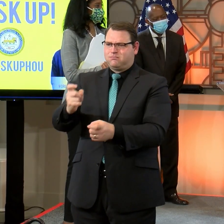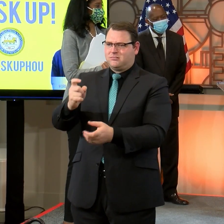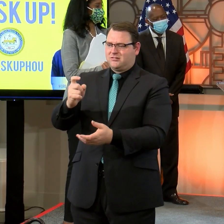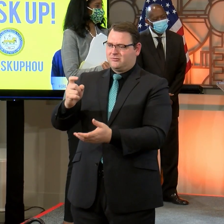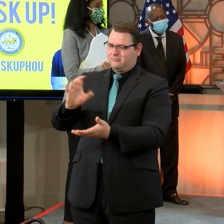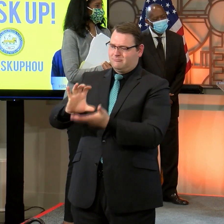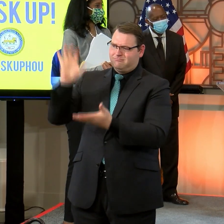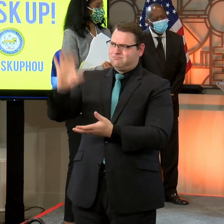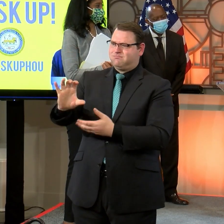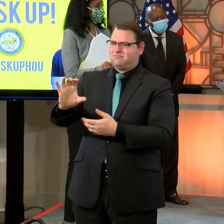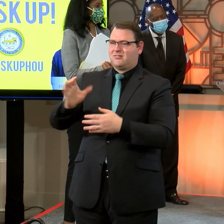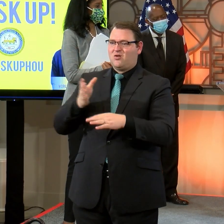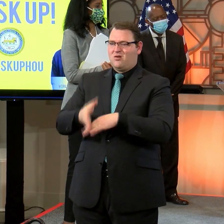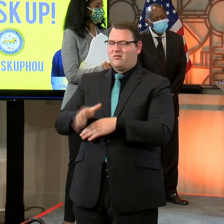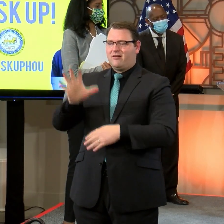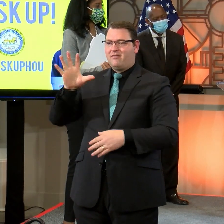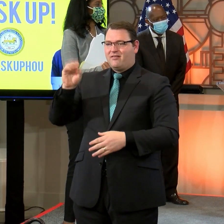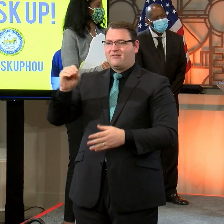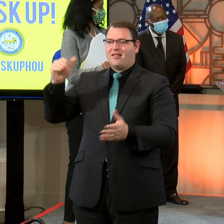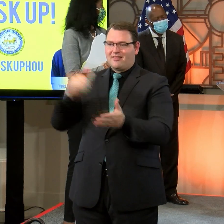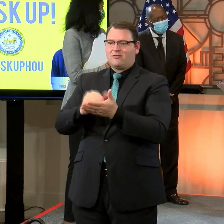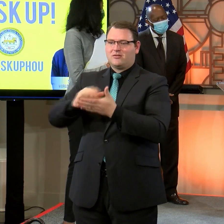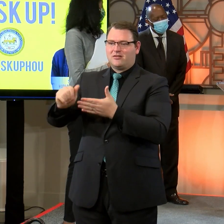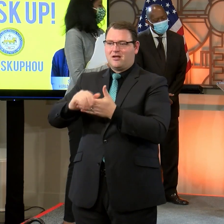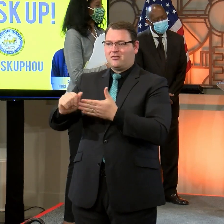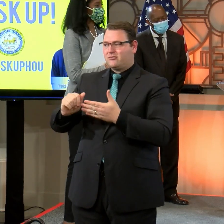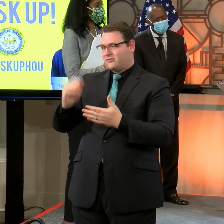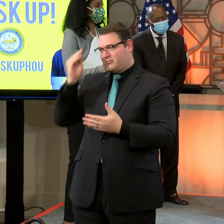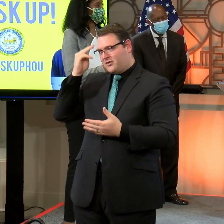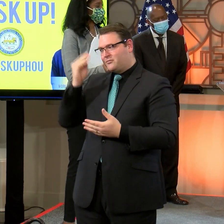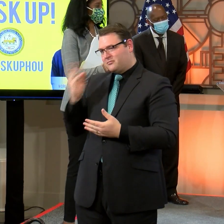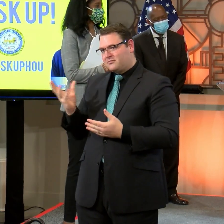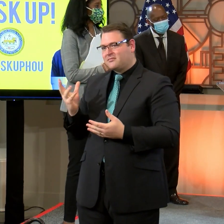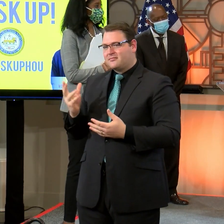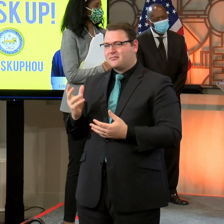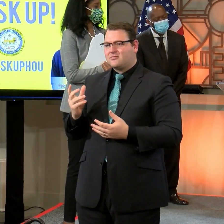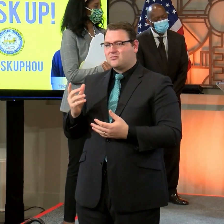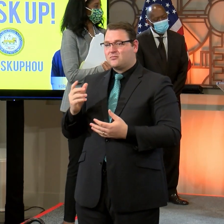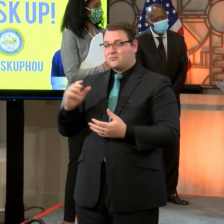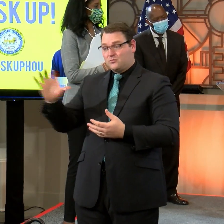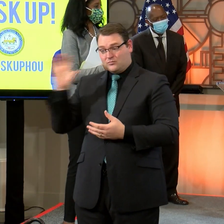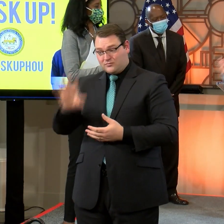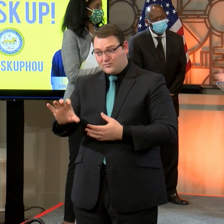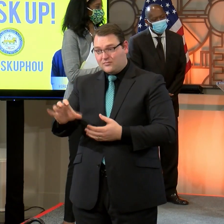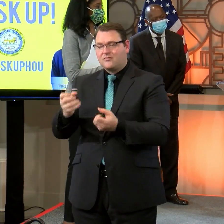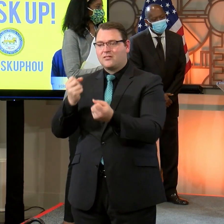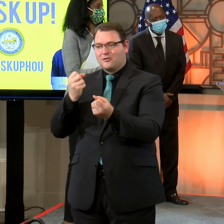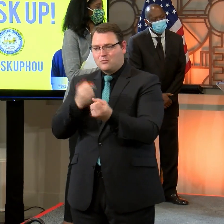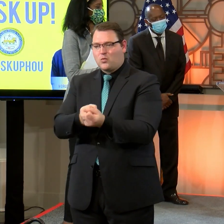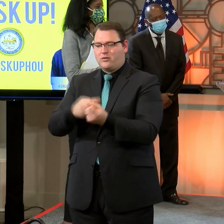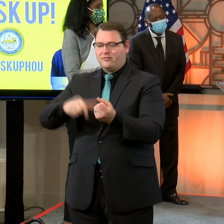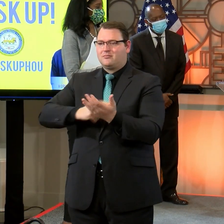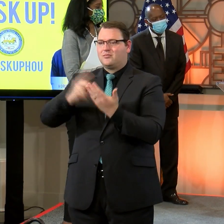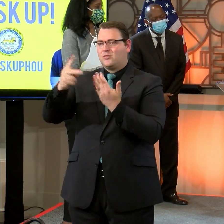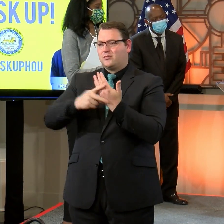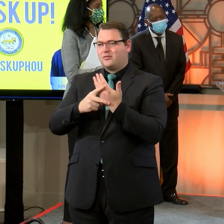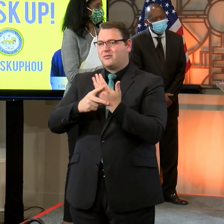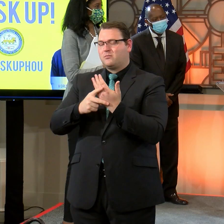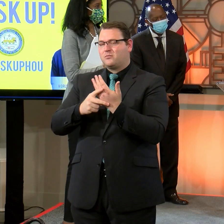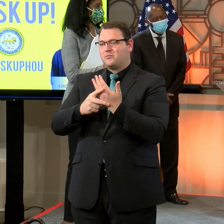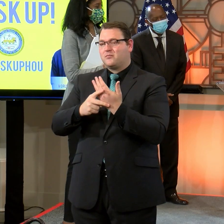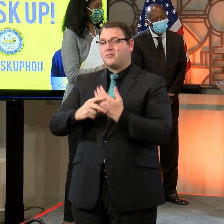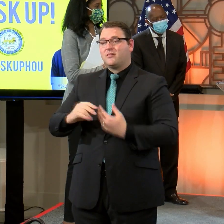contribution, over $50,000, Mayor, to support this program. And